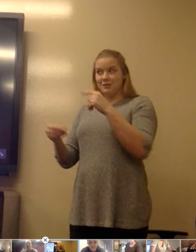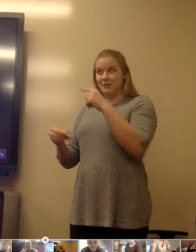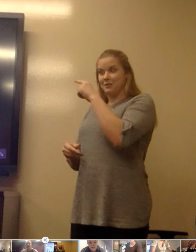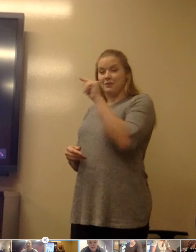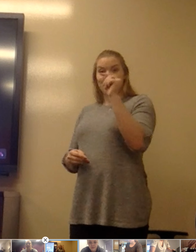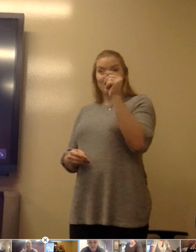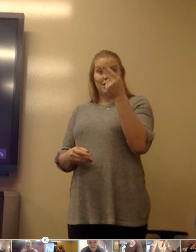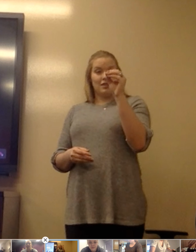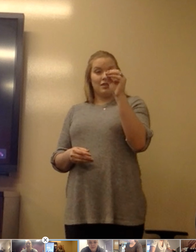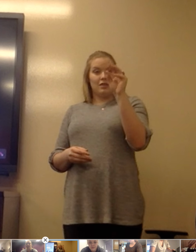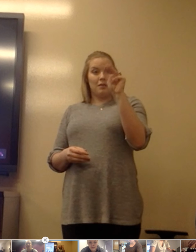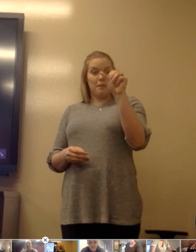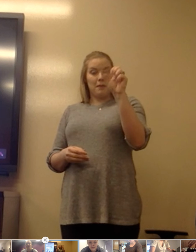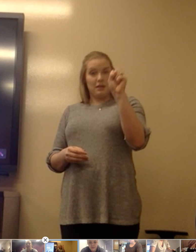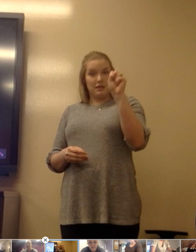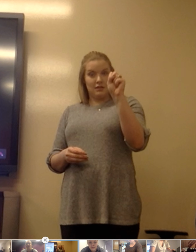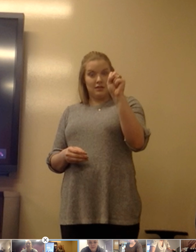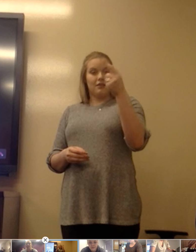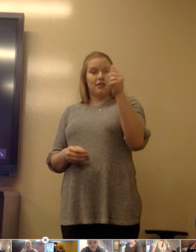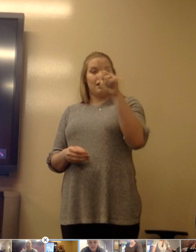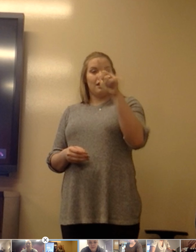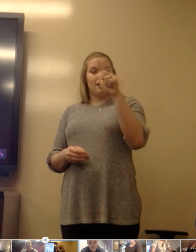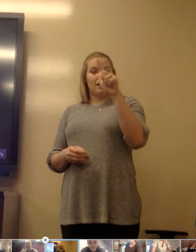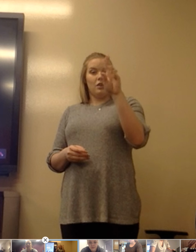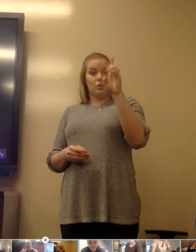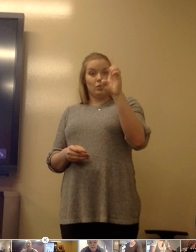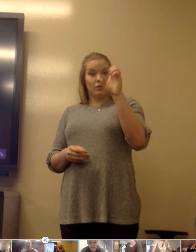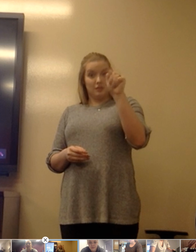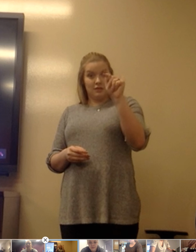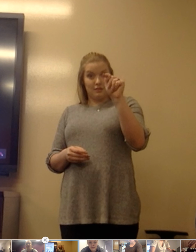So let's talk about another story of Thomas Gallaudet.